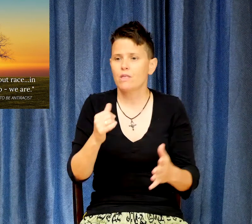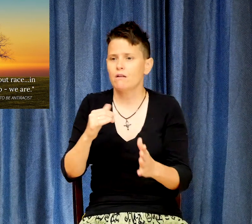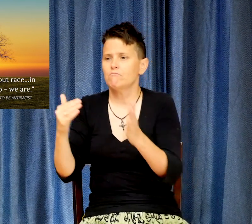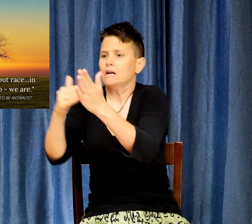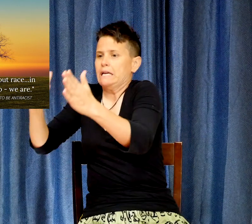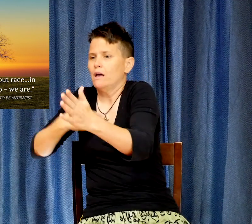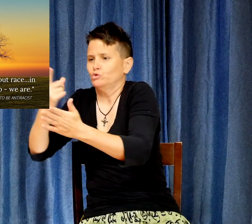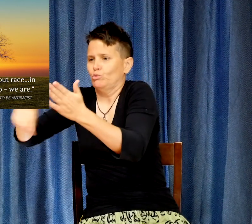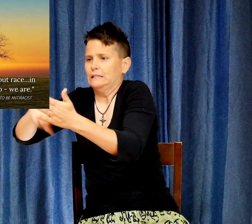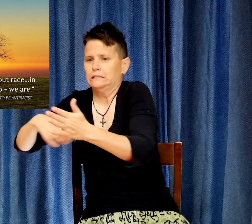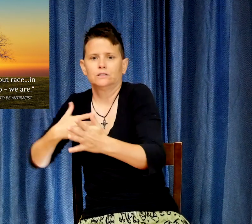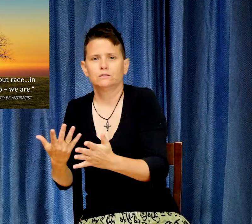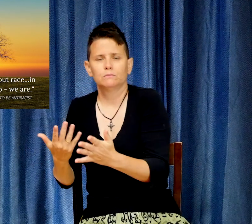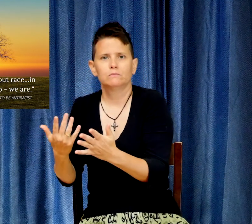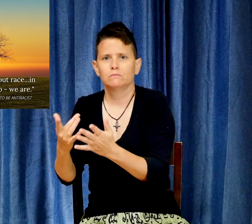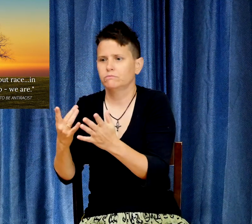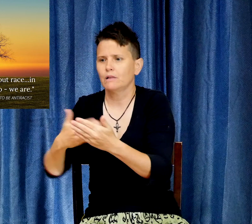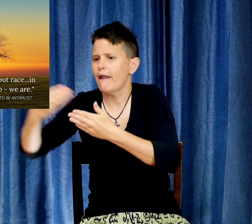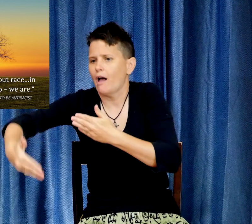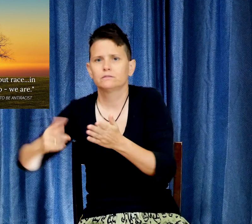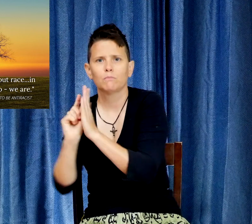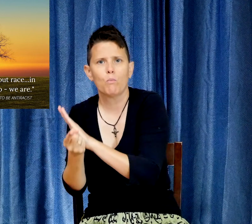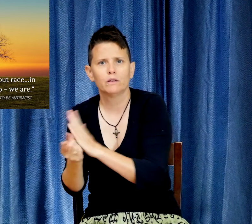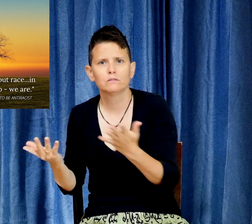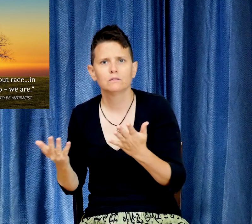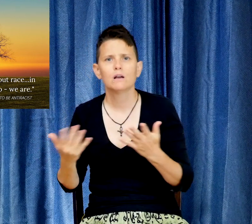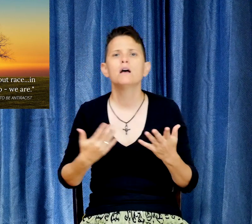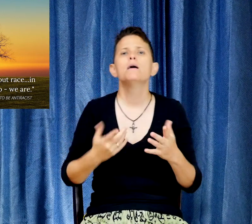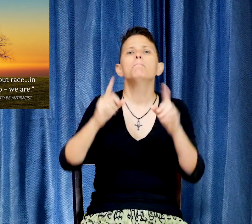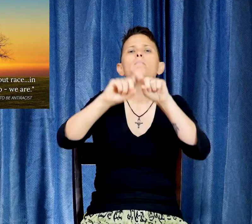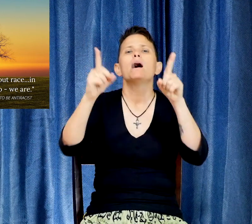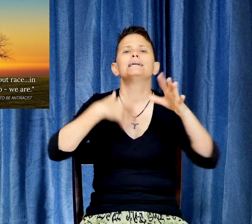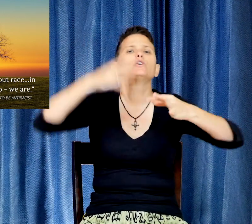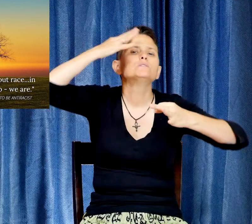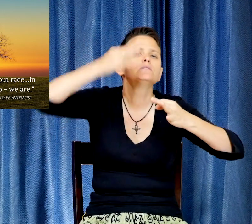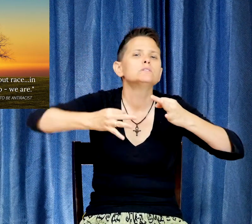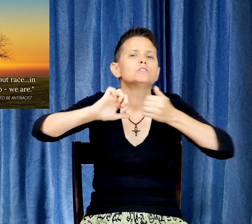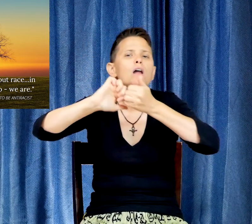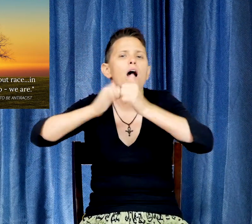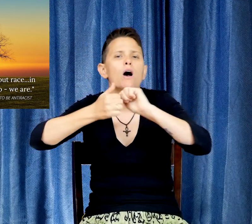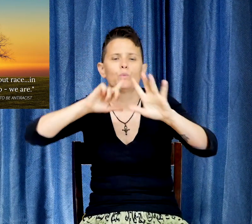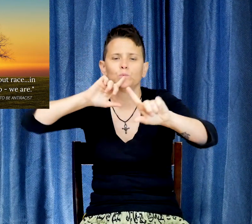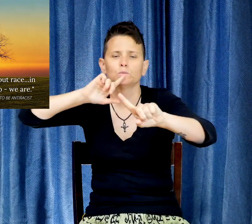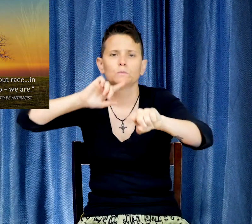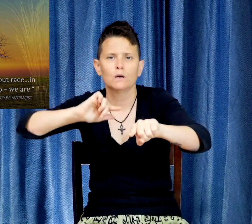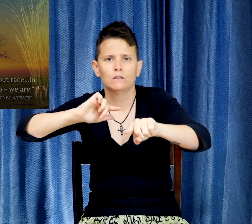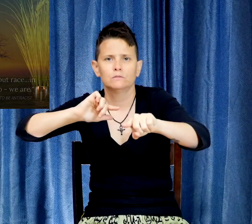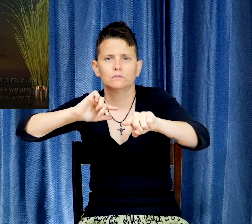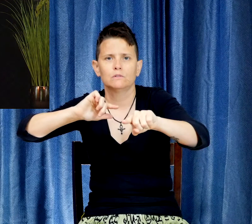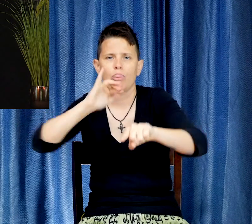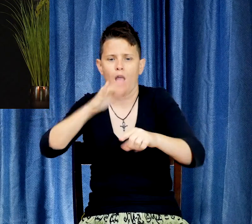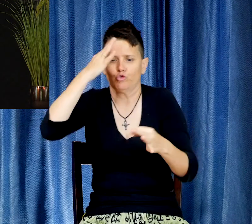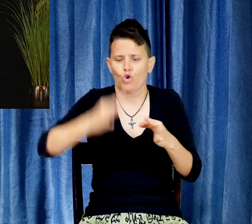about race, what we do about race, in each moment determines what, not who, we are.